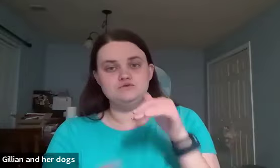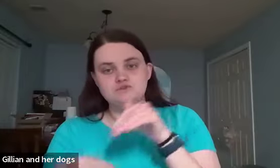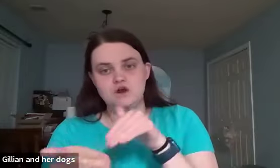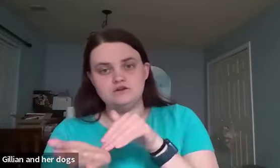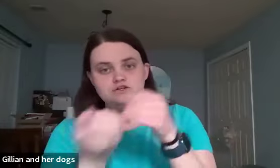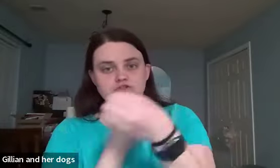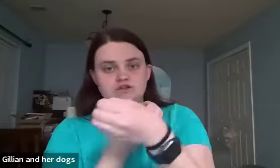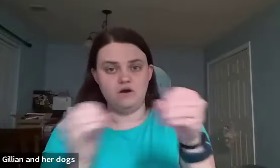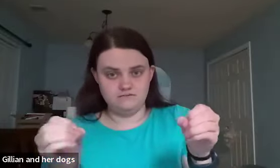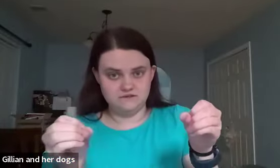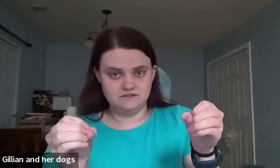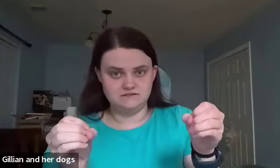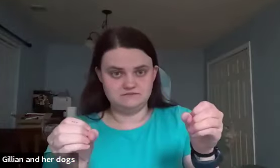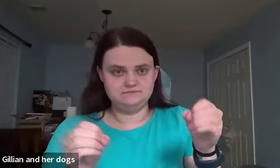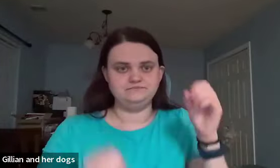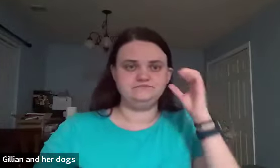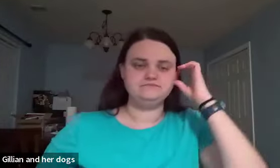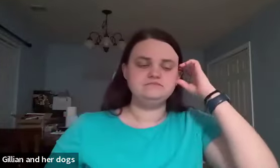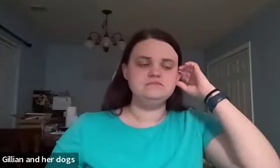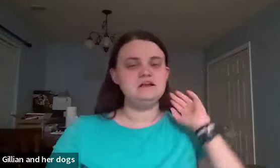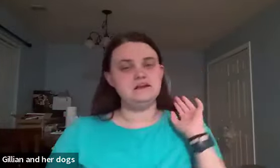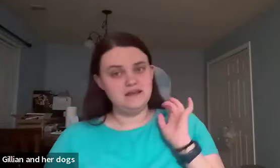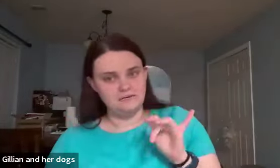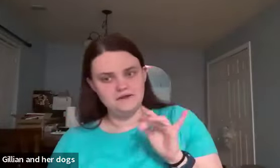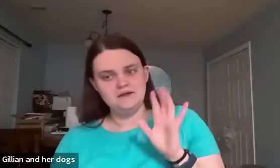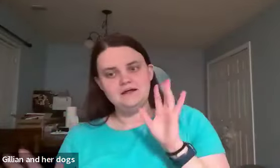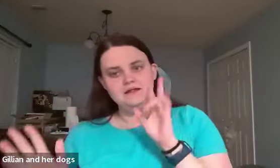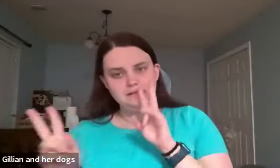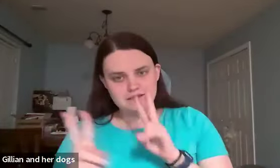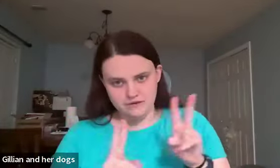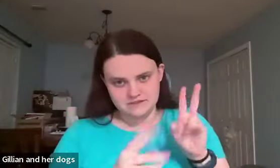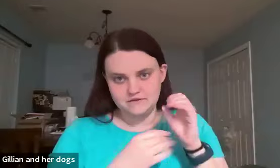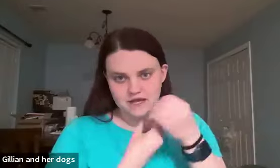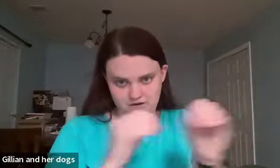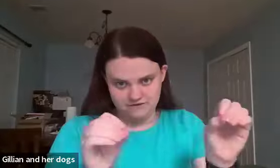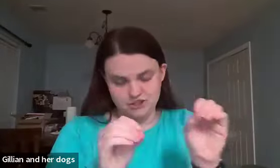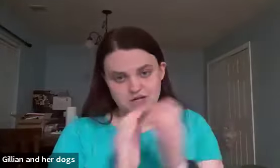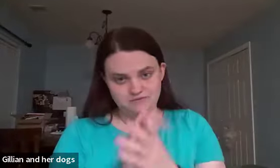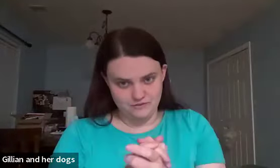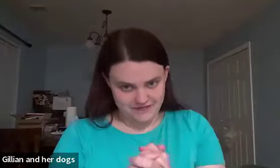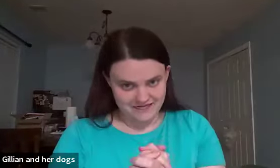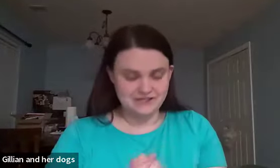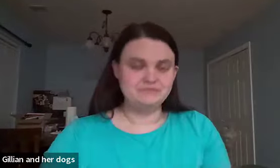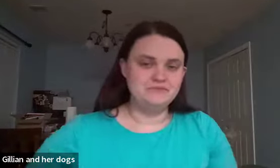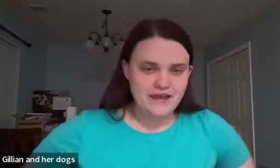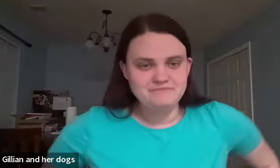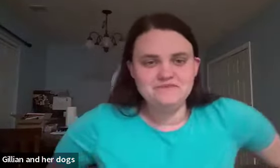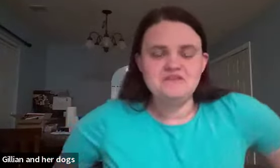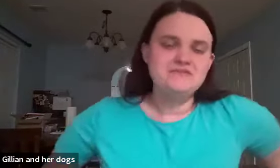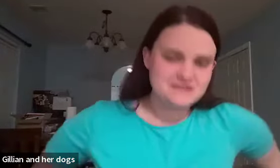So doctor's office. Now, let's focus on that office shape for a minute here, okay? This